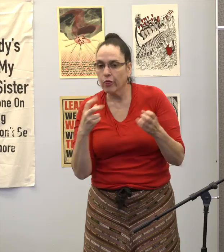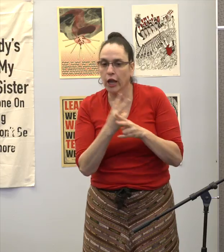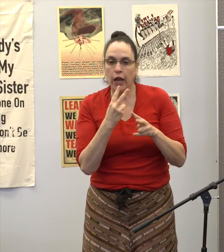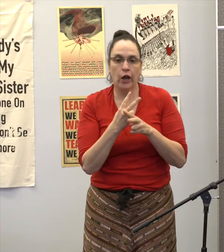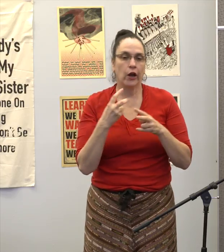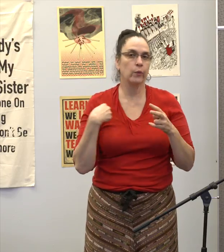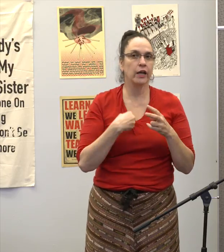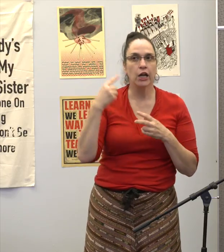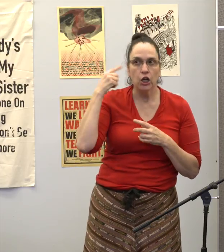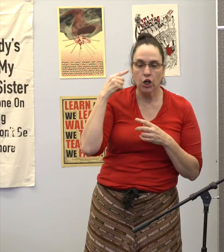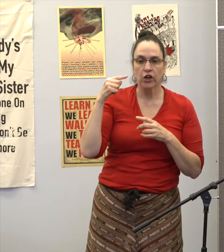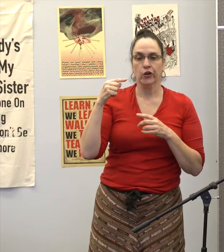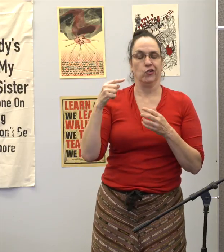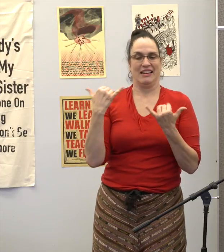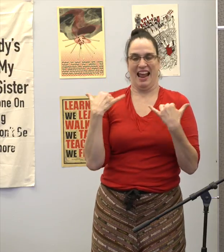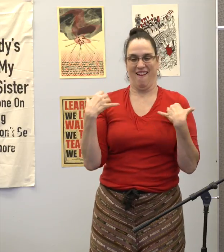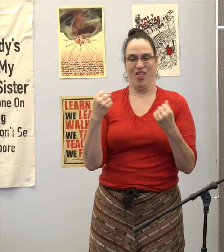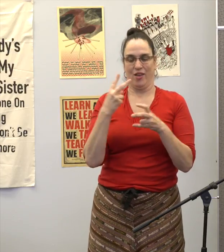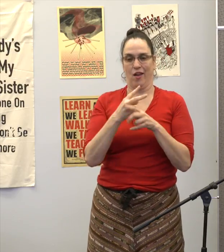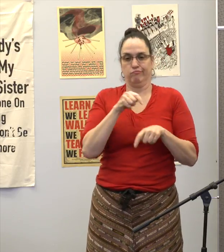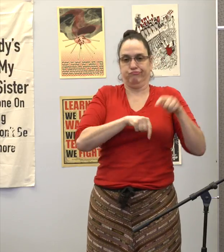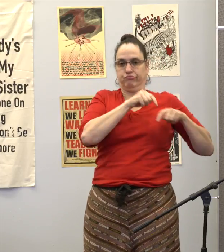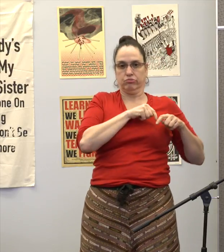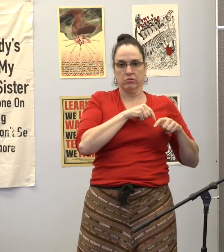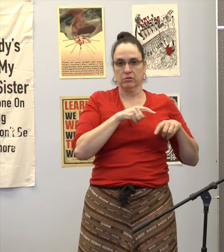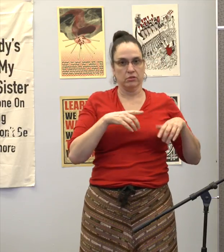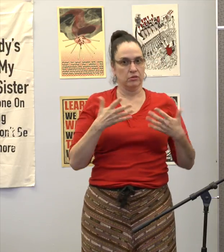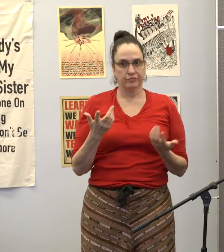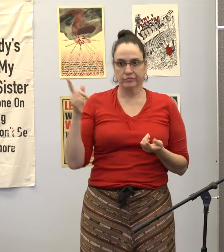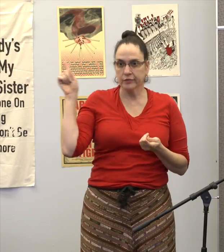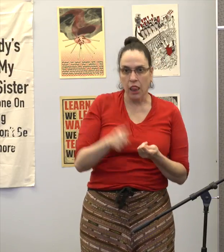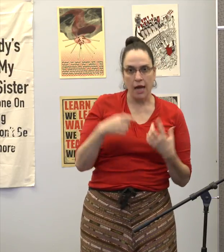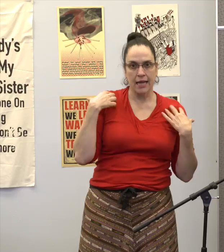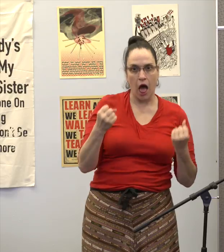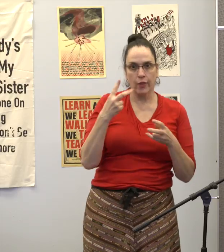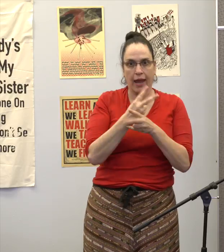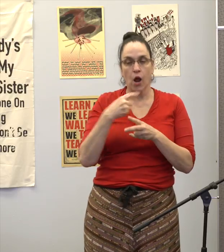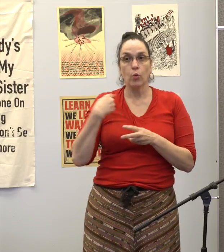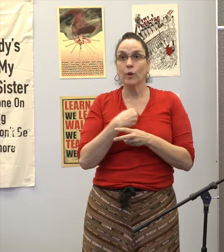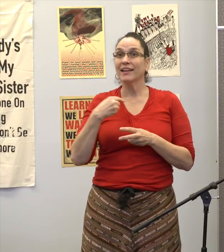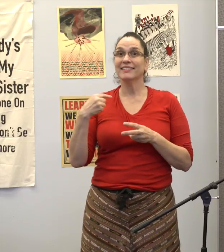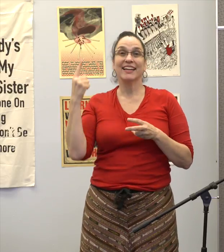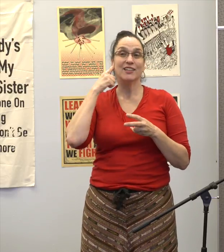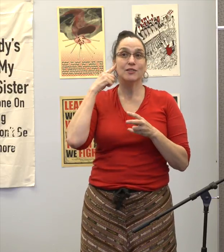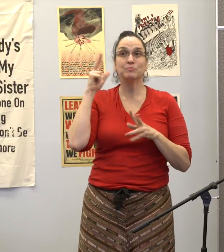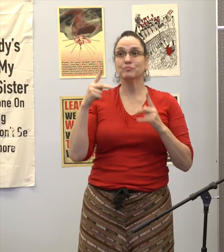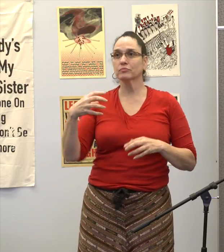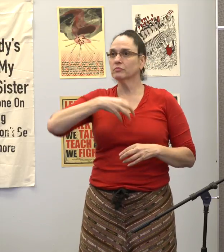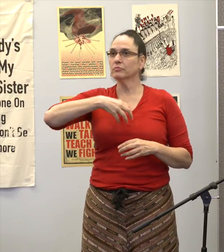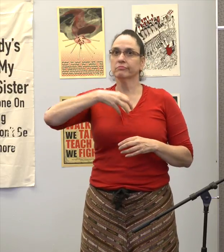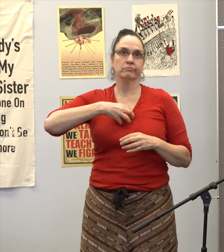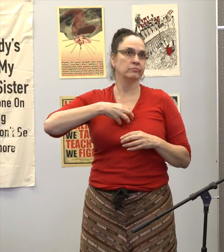the rolling back of health care, we hear all these loud voices when it comes